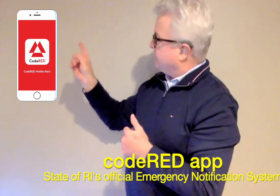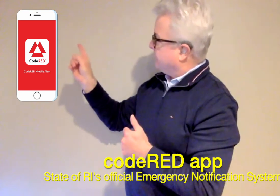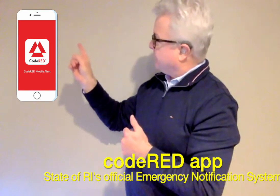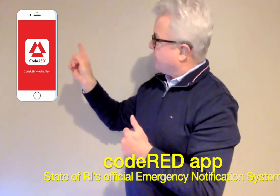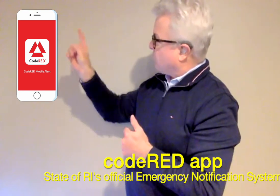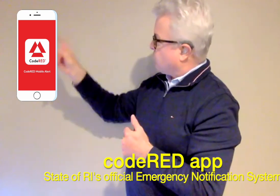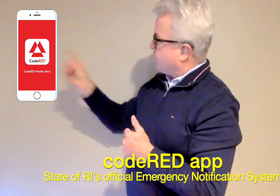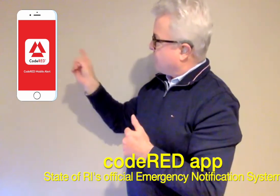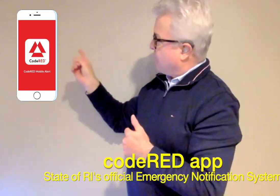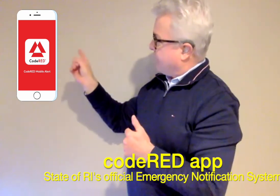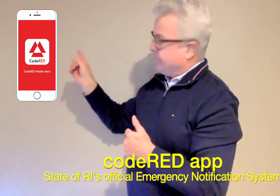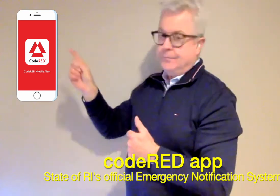on behind me on the wall.